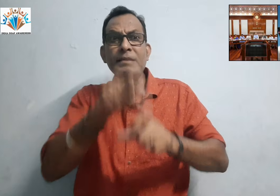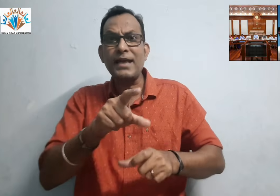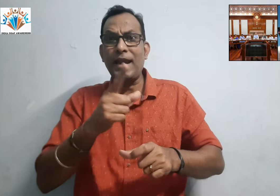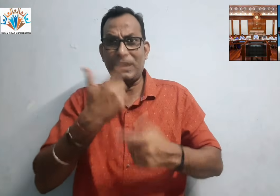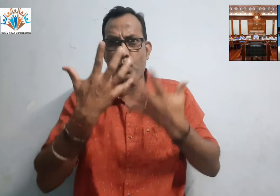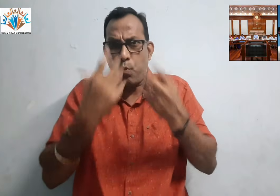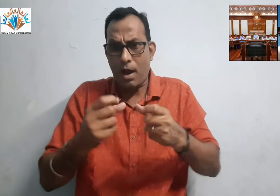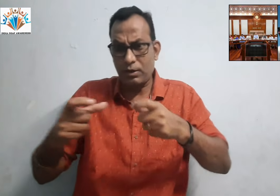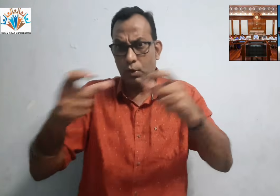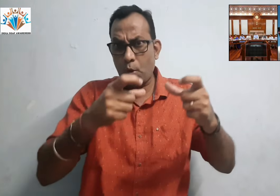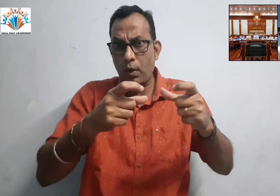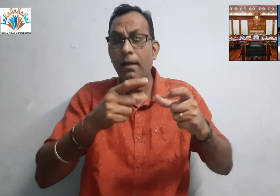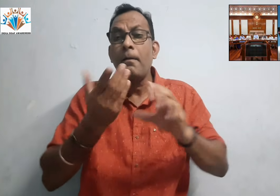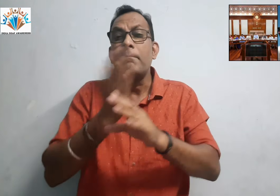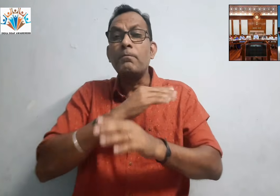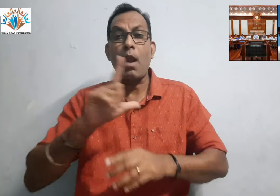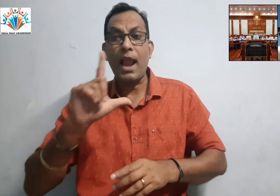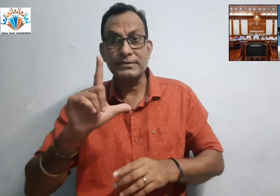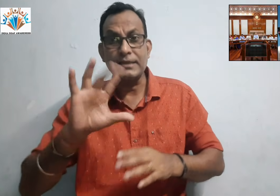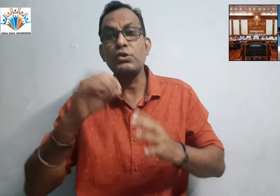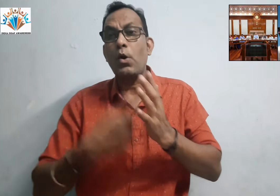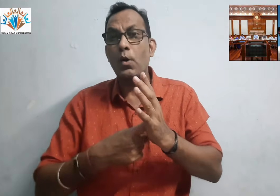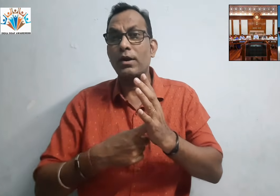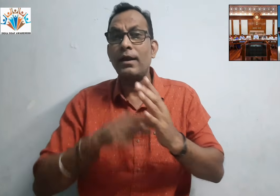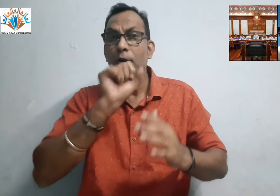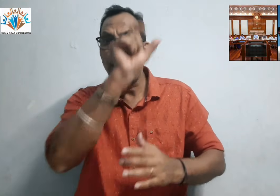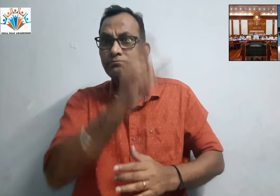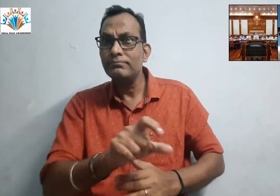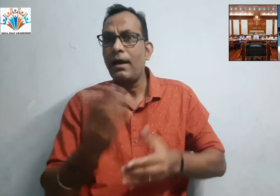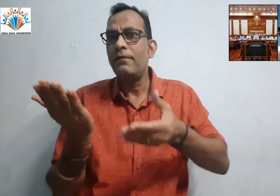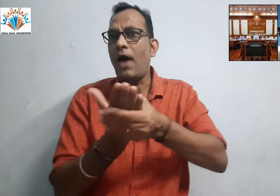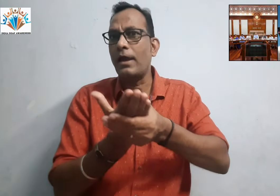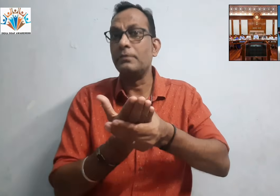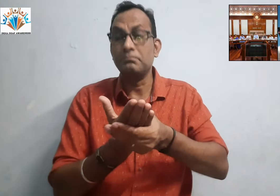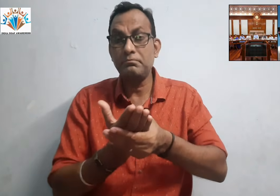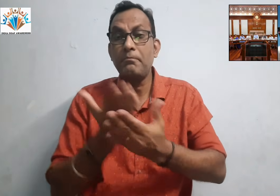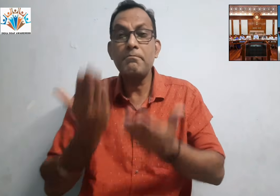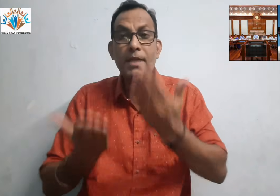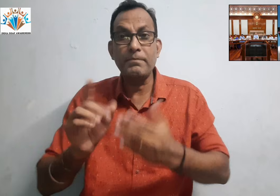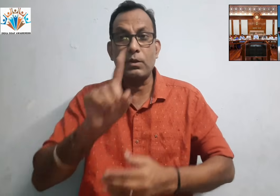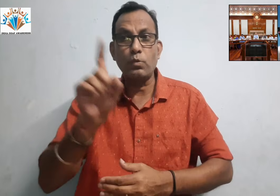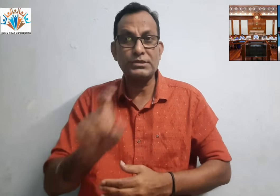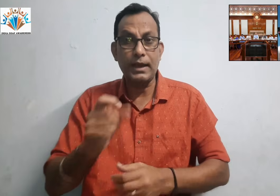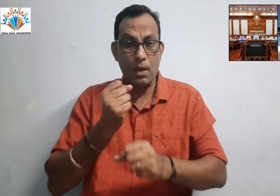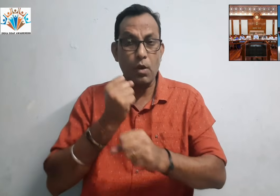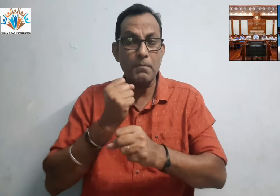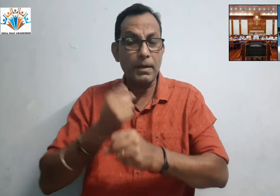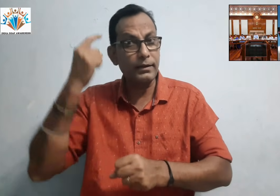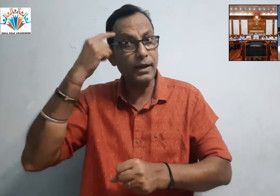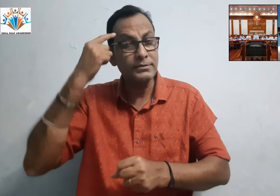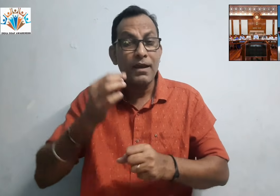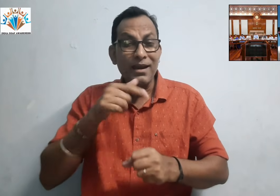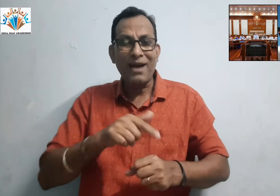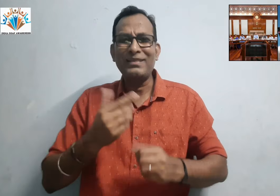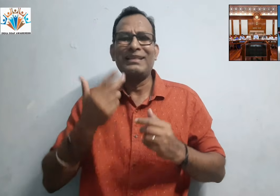1% and what role with her license or file maybe to see now about it. Now,